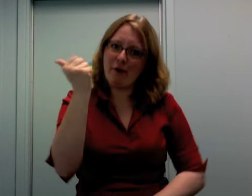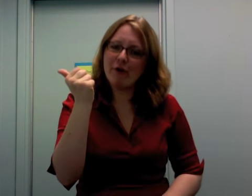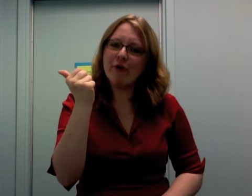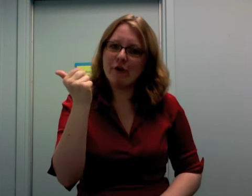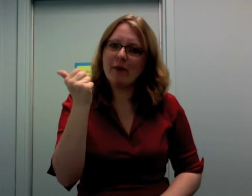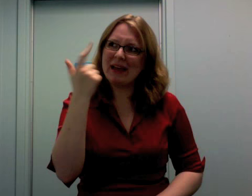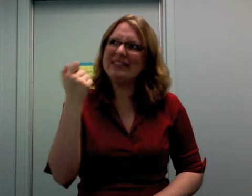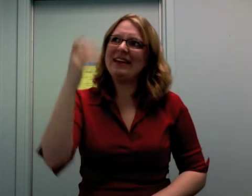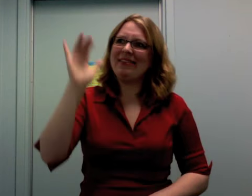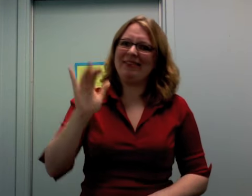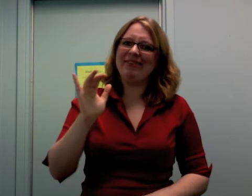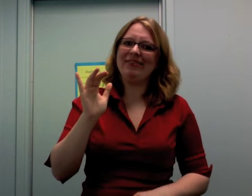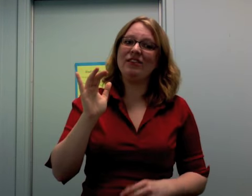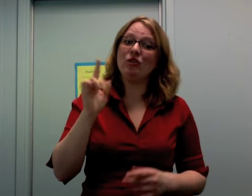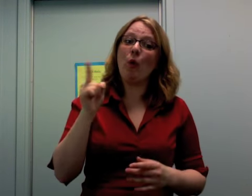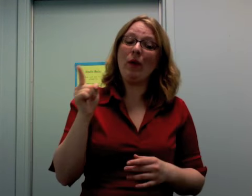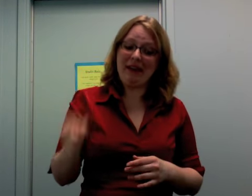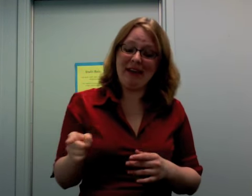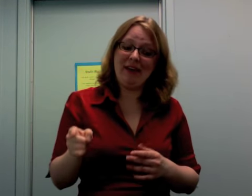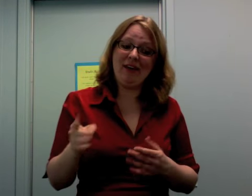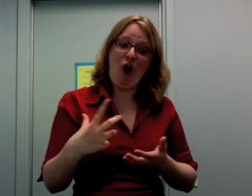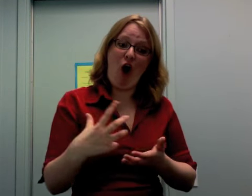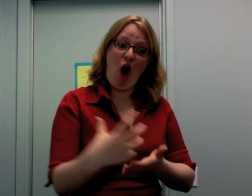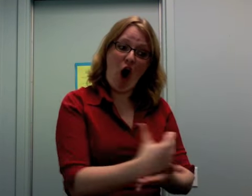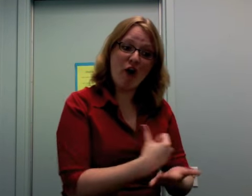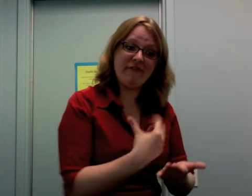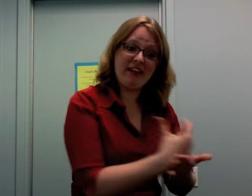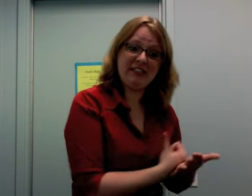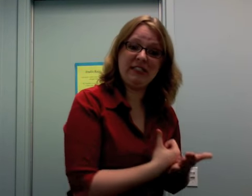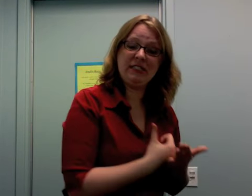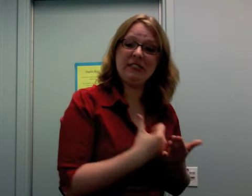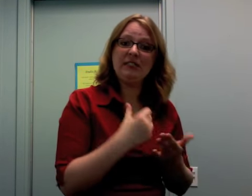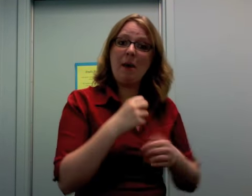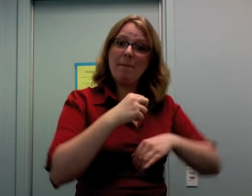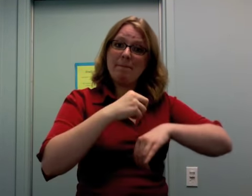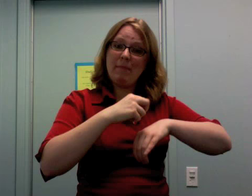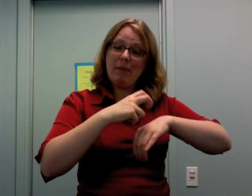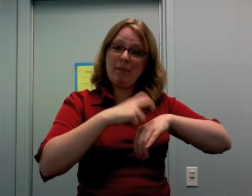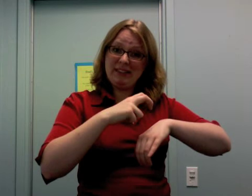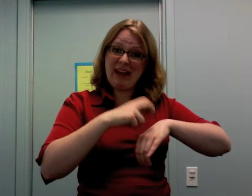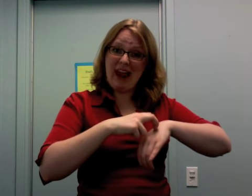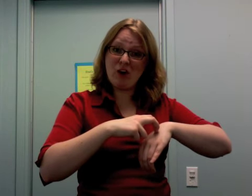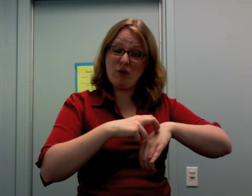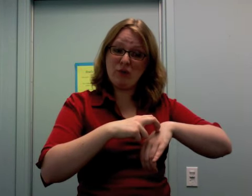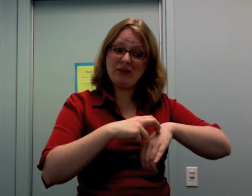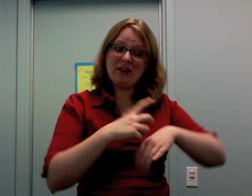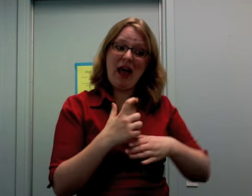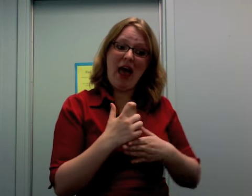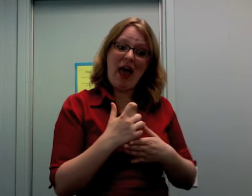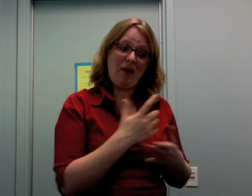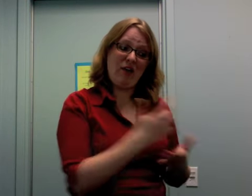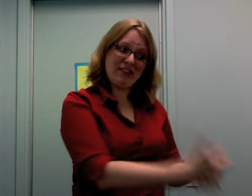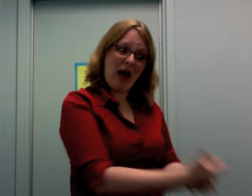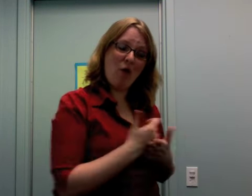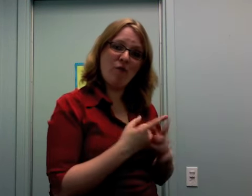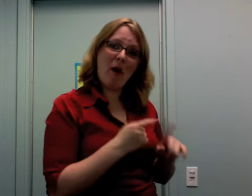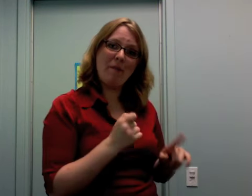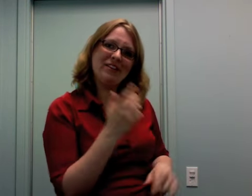Willie harvests the potatoes with the help of his wonderful, faithful dog, Searchlight. The next thing